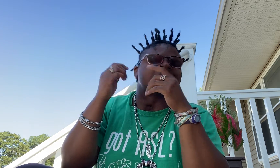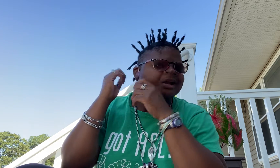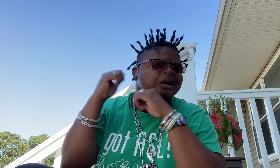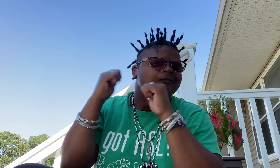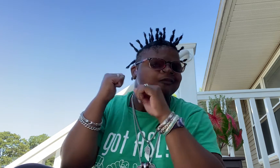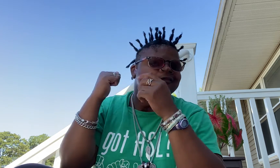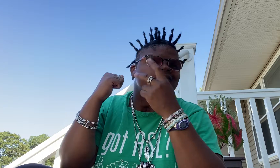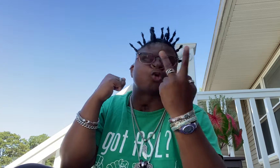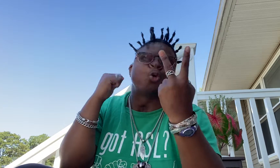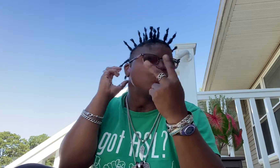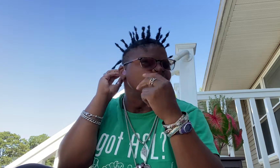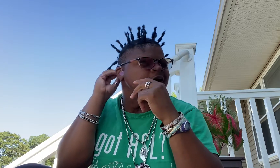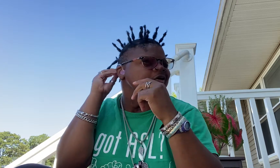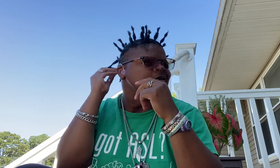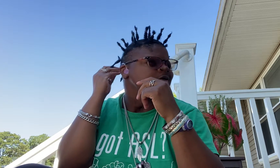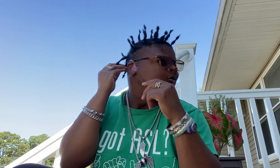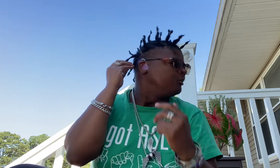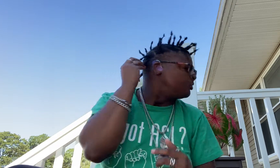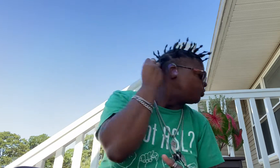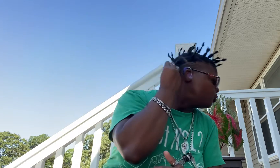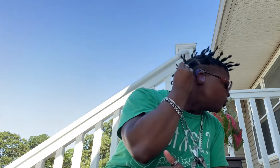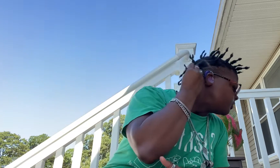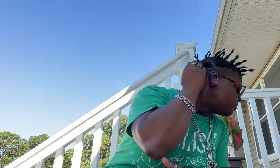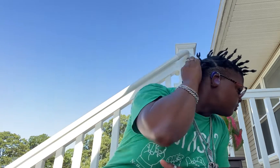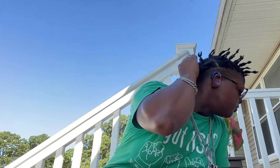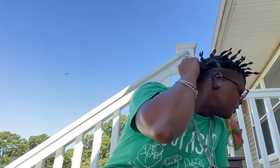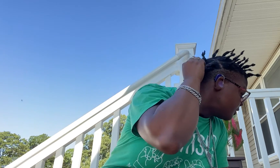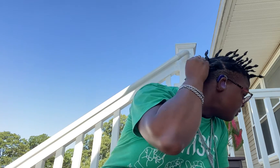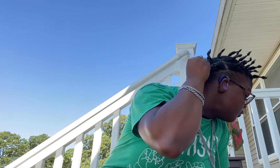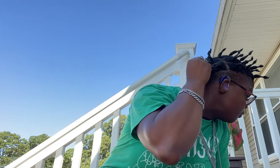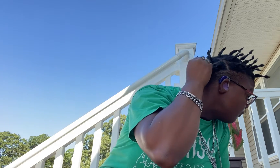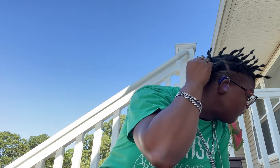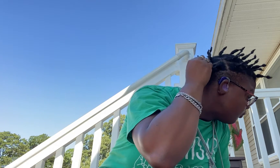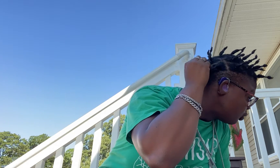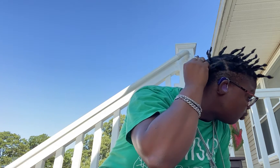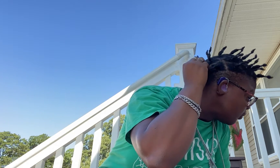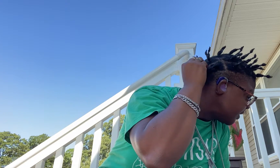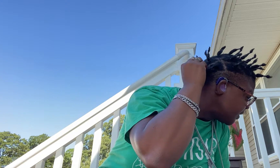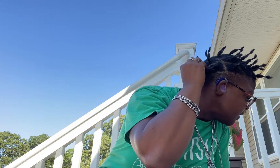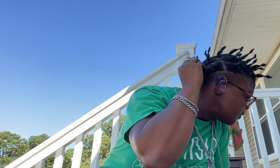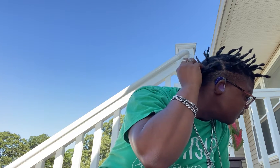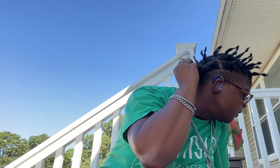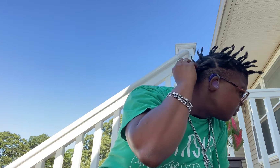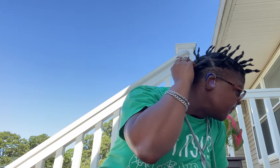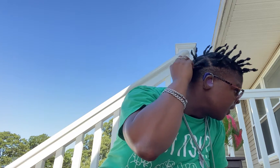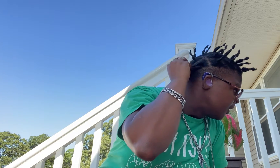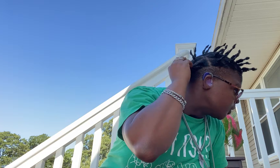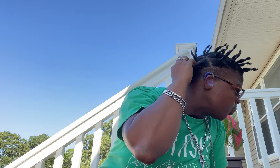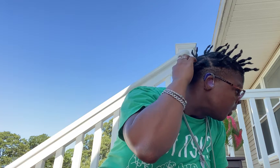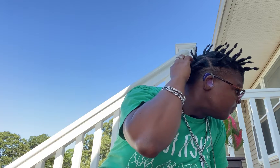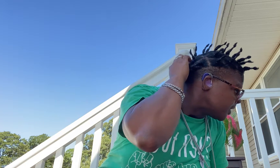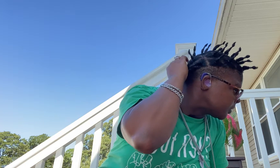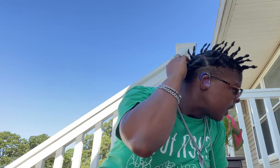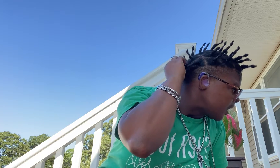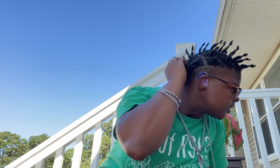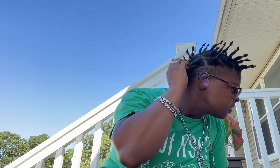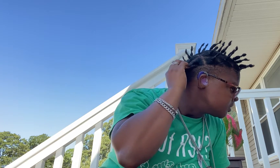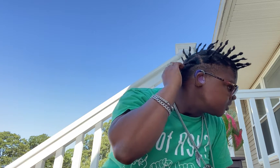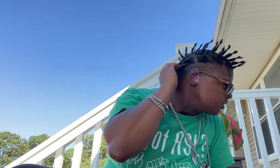take 2 here, and then 3 here to make it into one big lock.